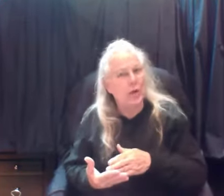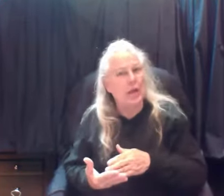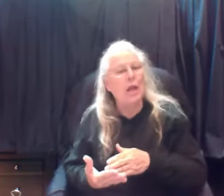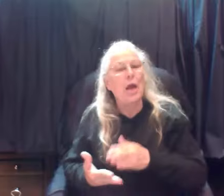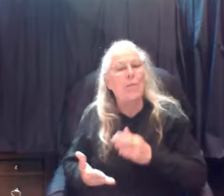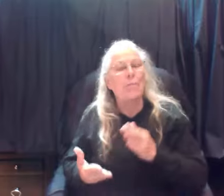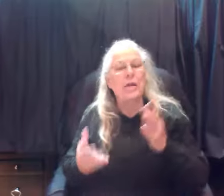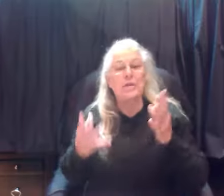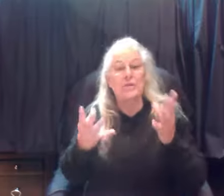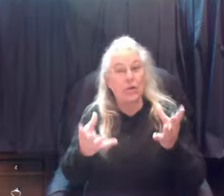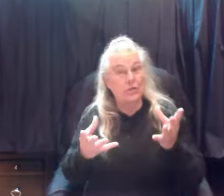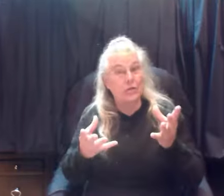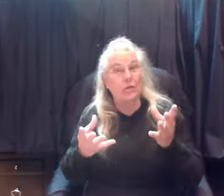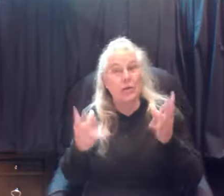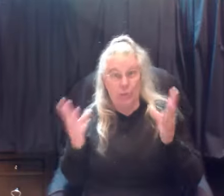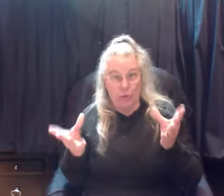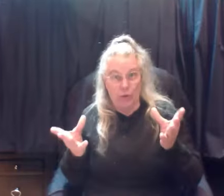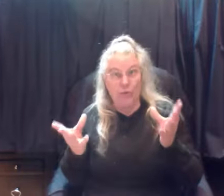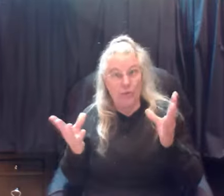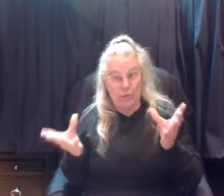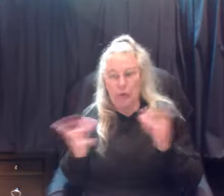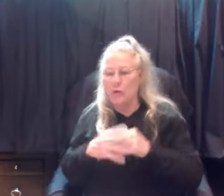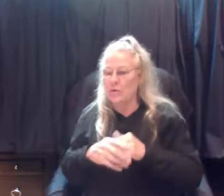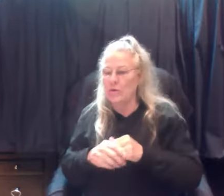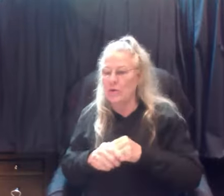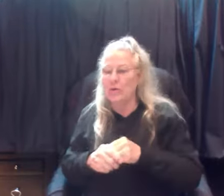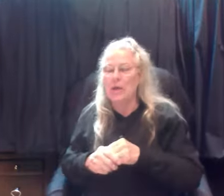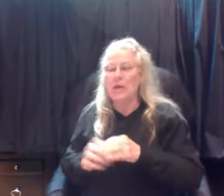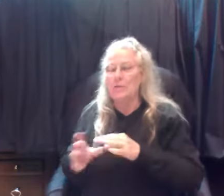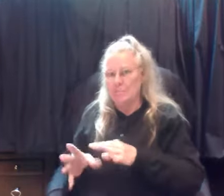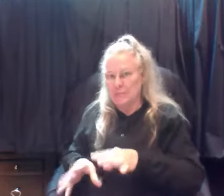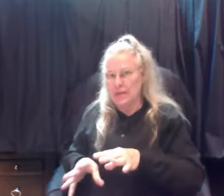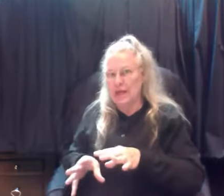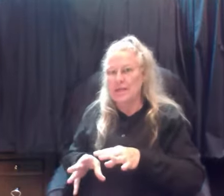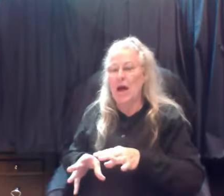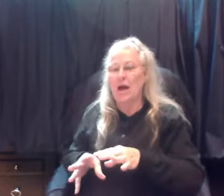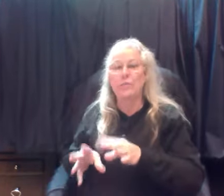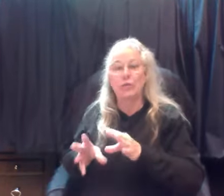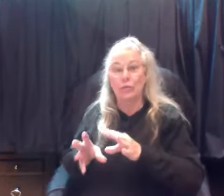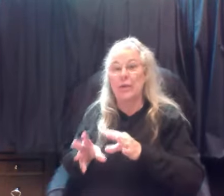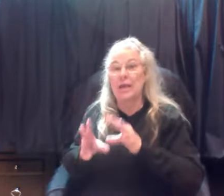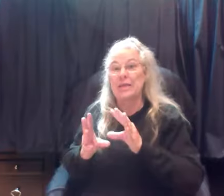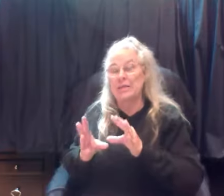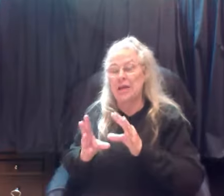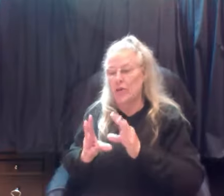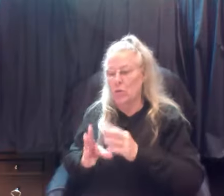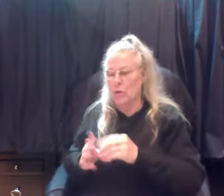but it is also important for the Lord. So take time to really study the words.